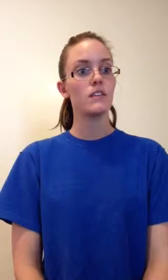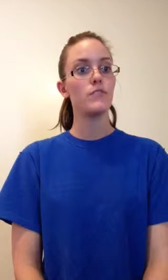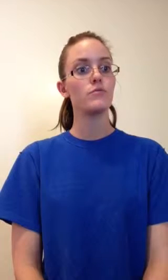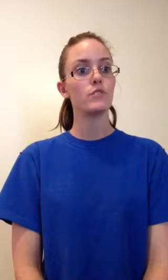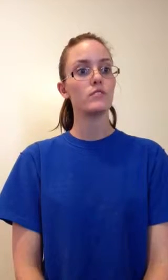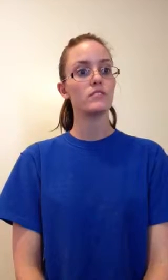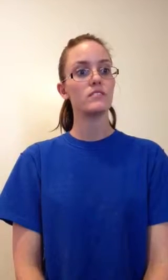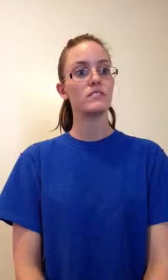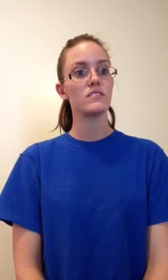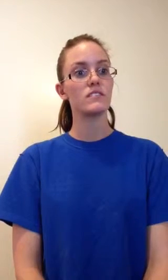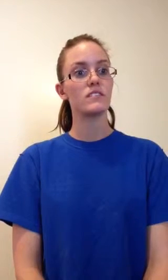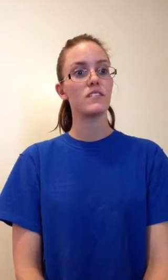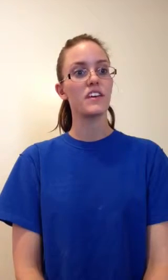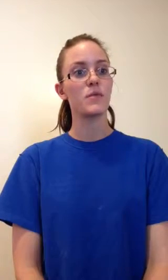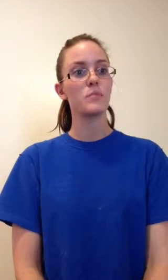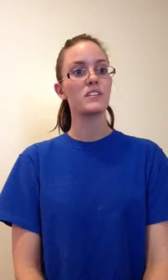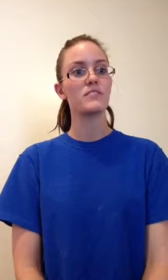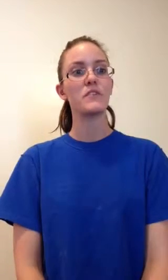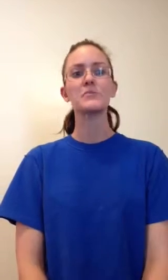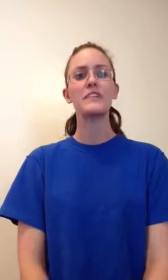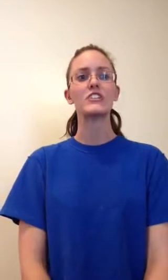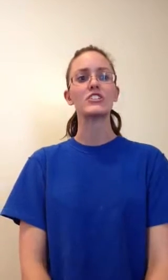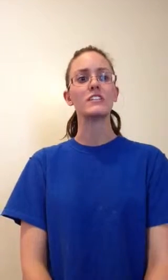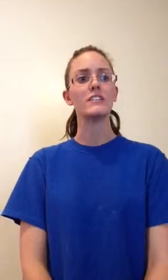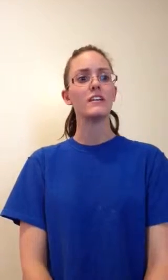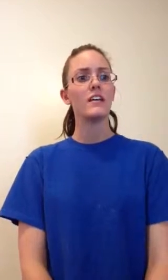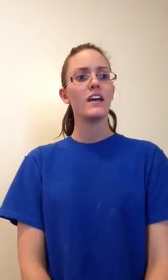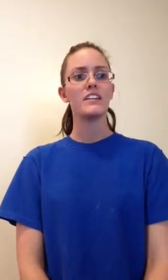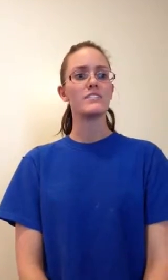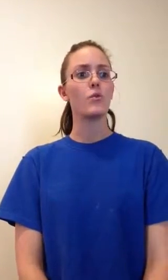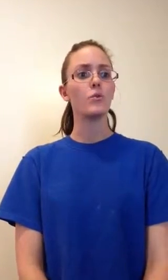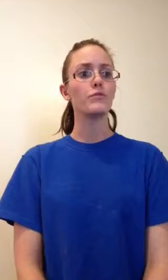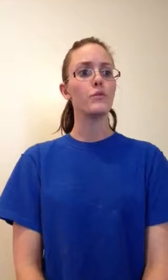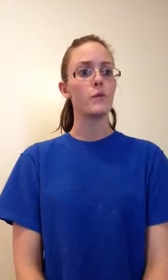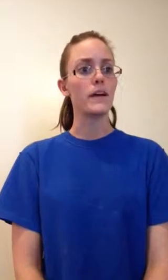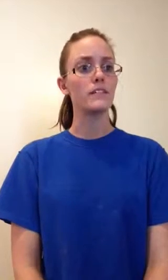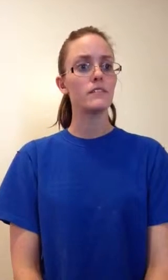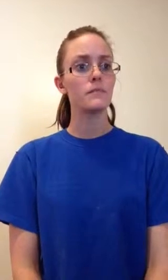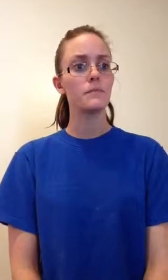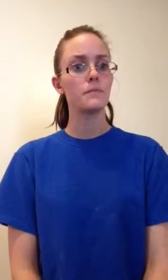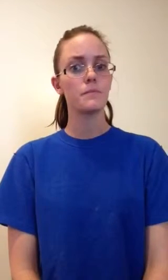you notice that our website is very old-fashioned and has an old format,